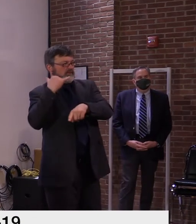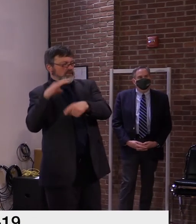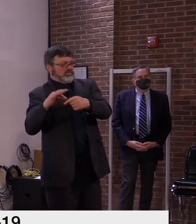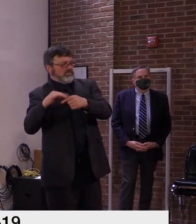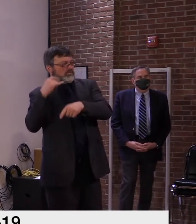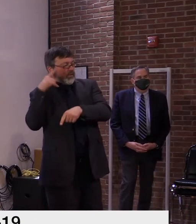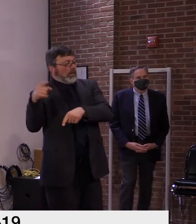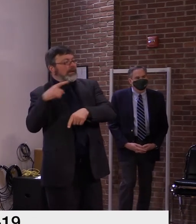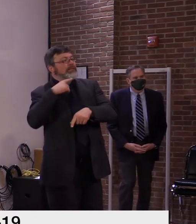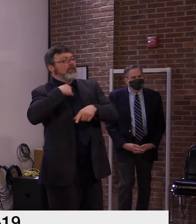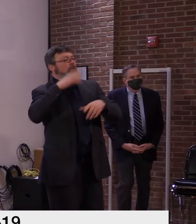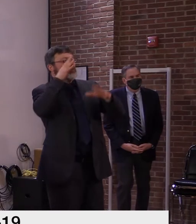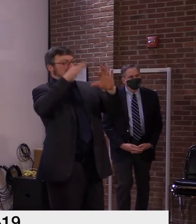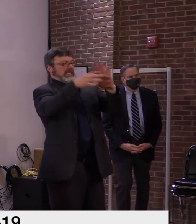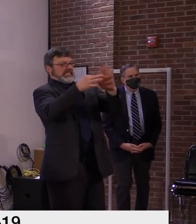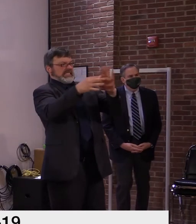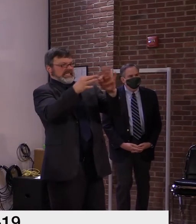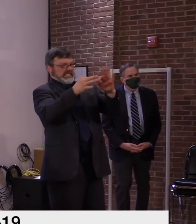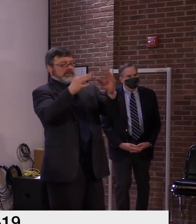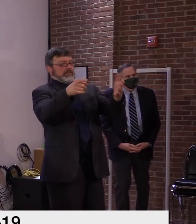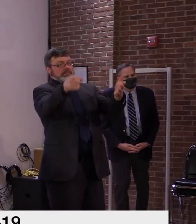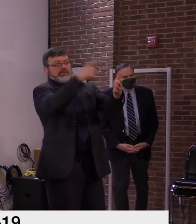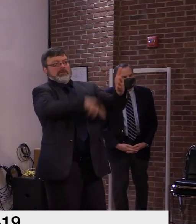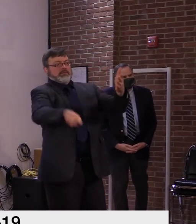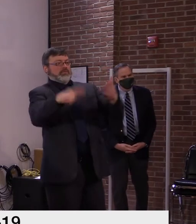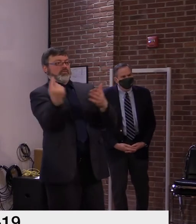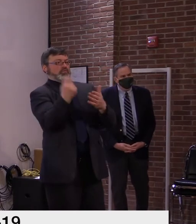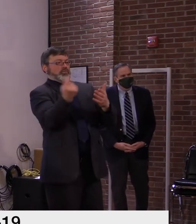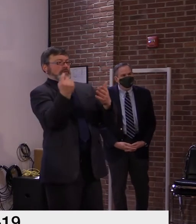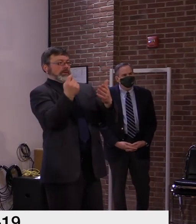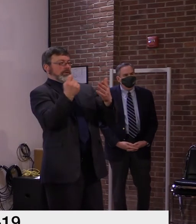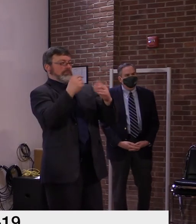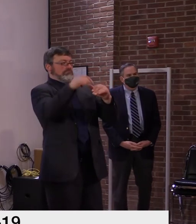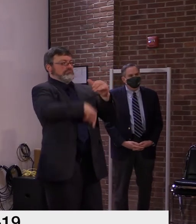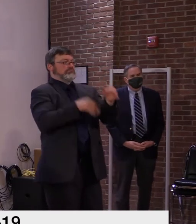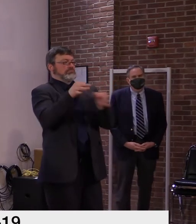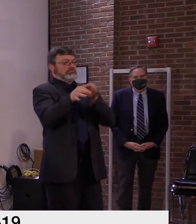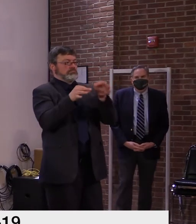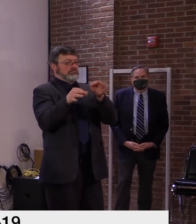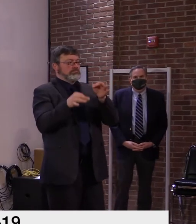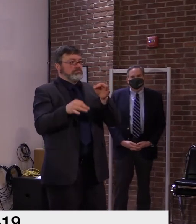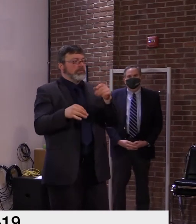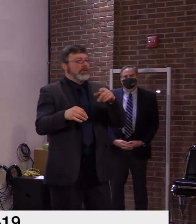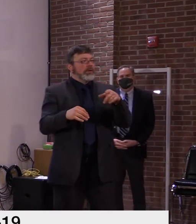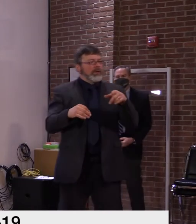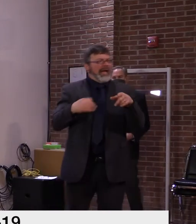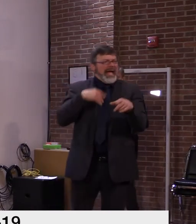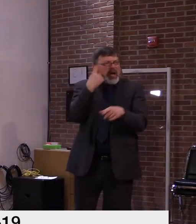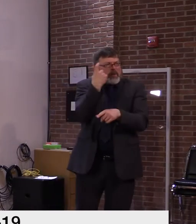does prioritize educators and front-facing school staff, how many people does that represent?